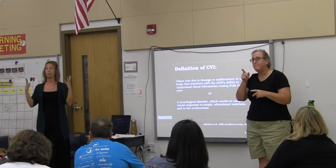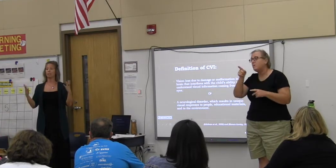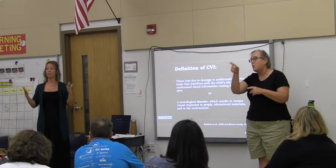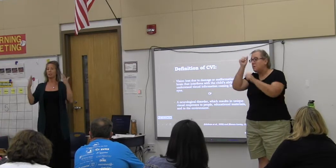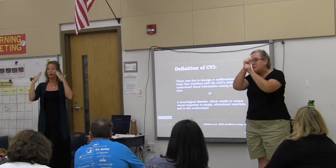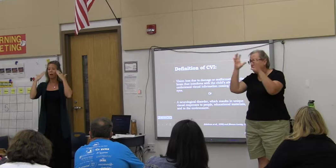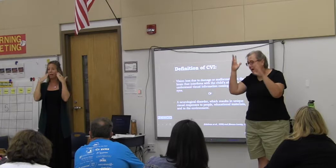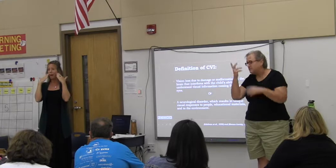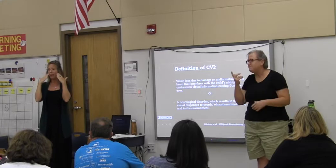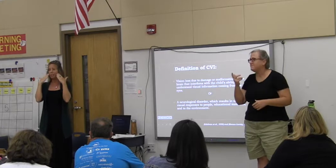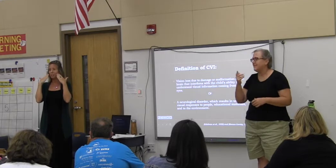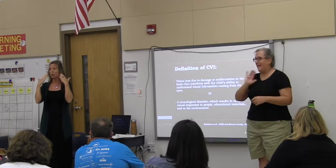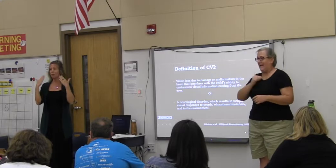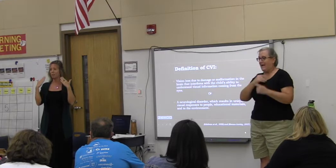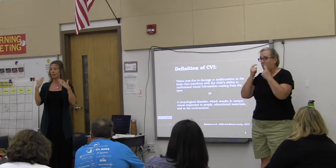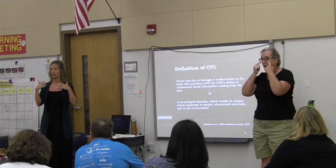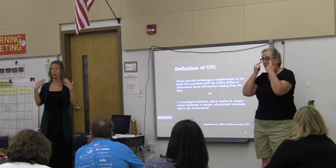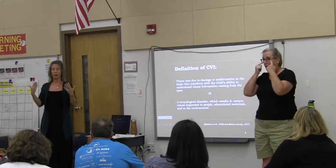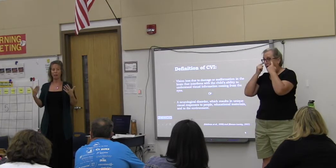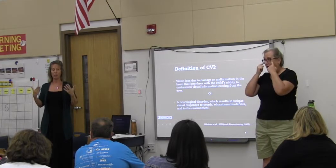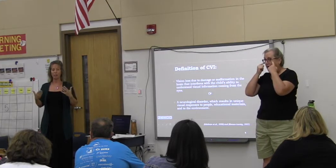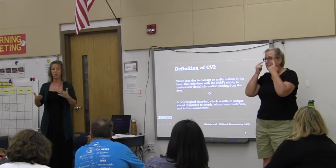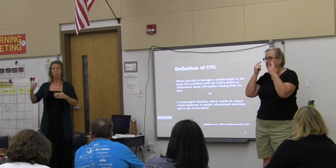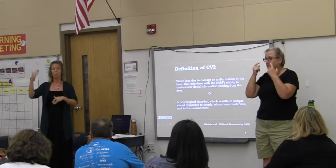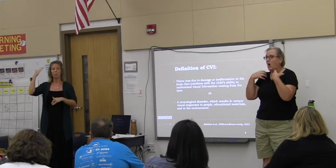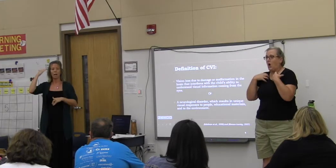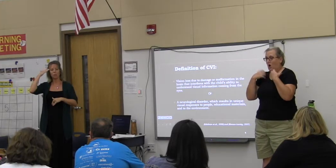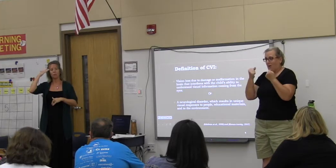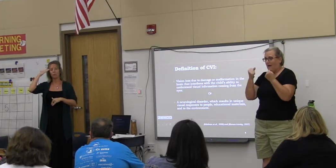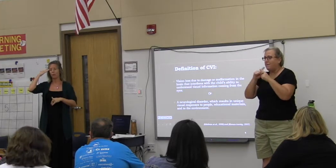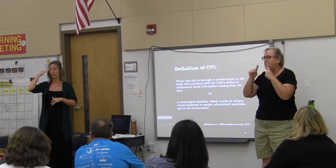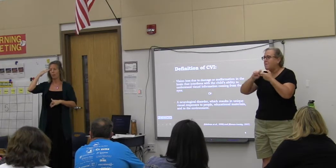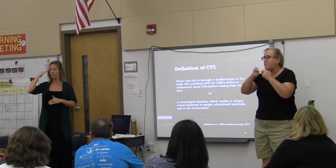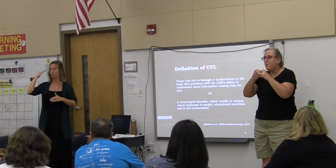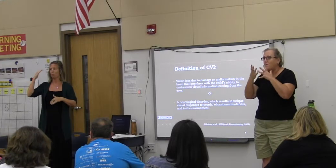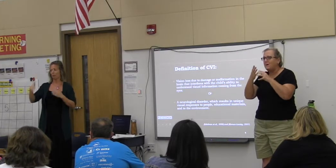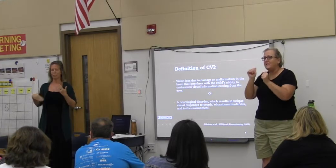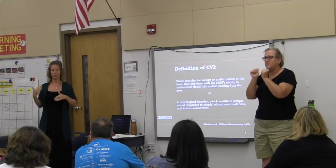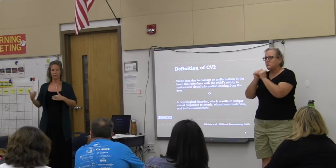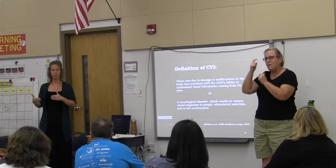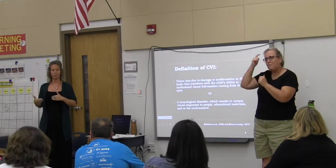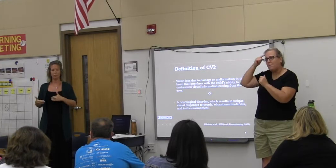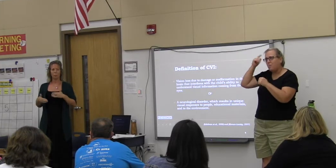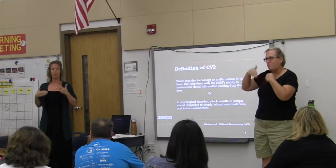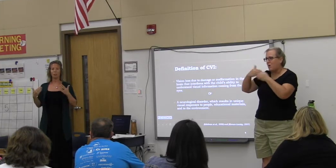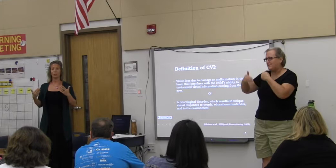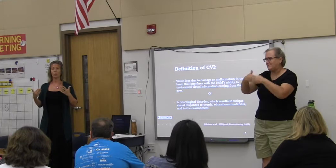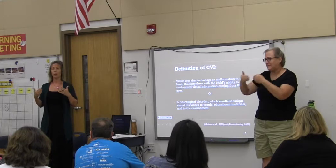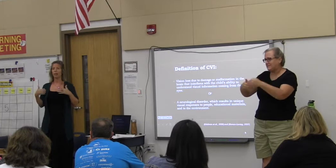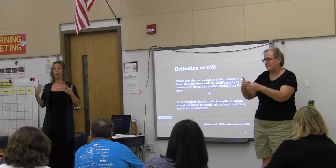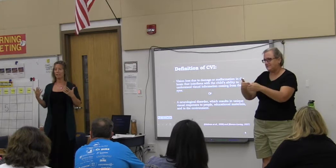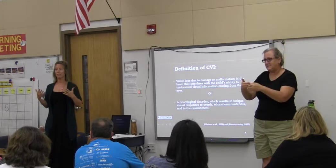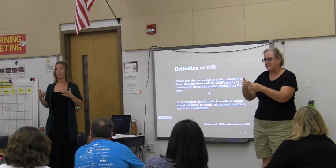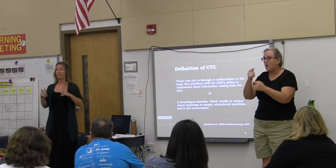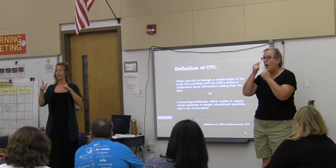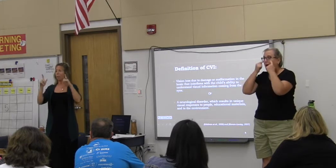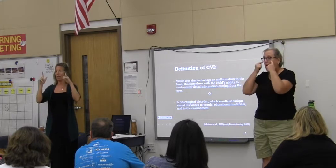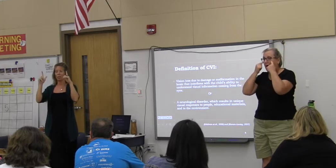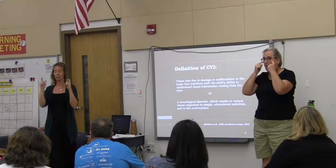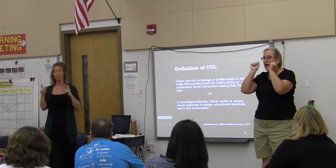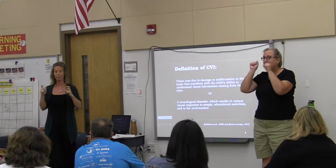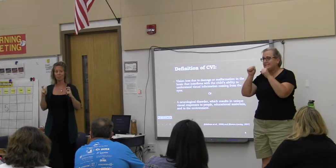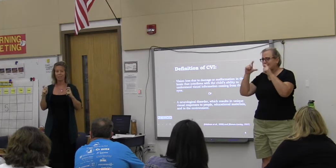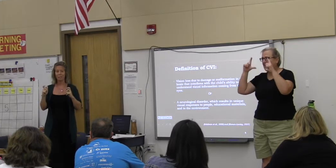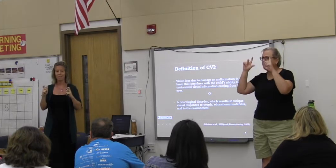imagine, it's basically where our eyes oftentimes are healthy, but the problem is with our brain processing it. So it's where our eyes could take